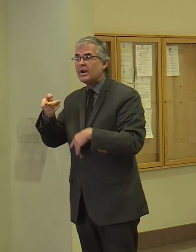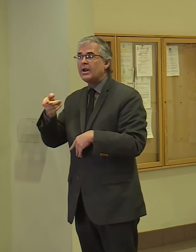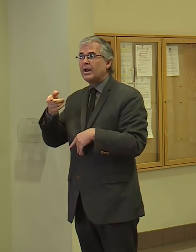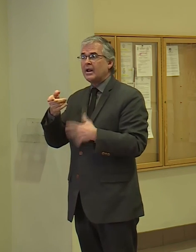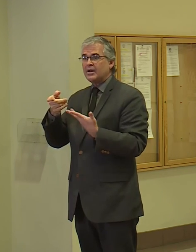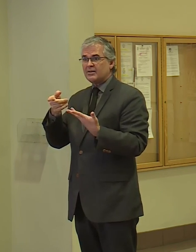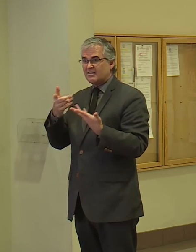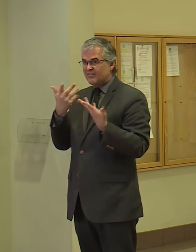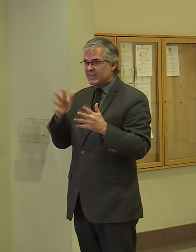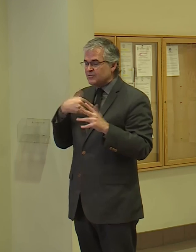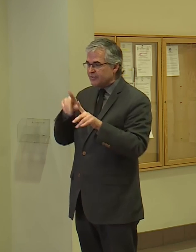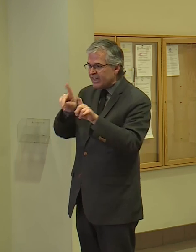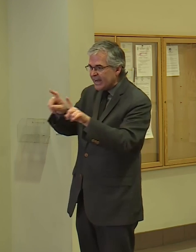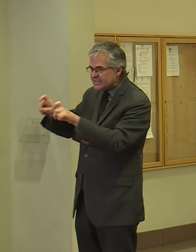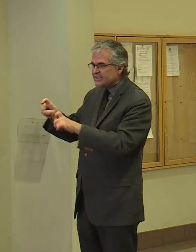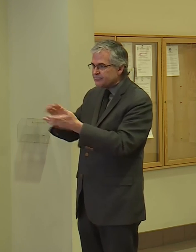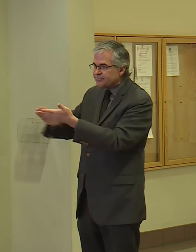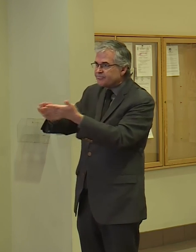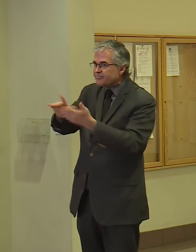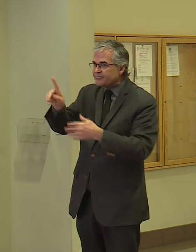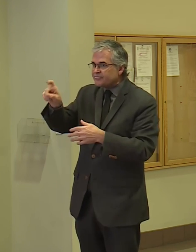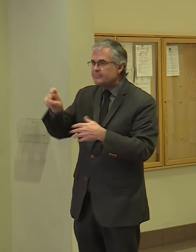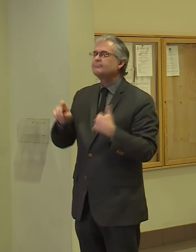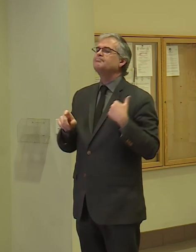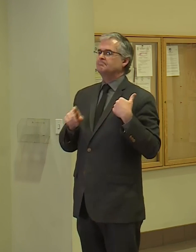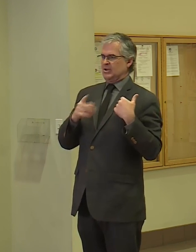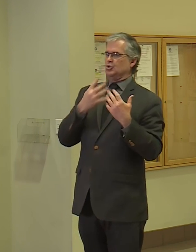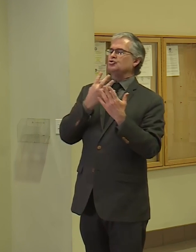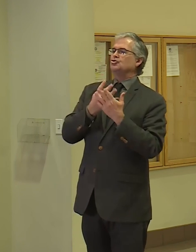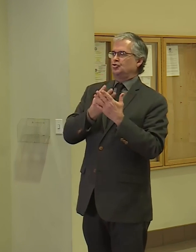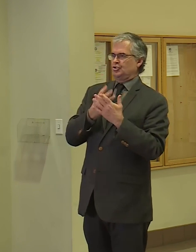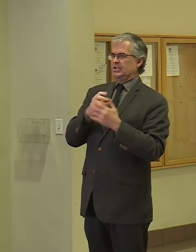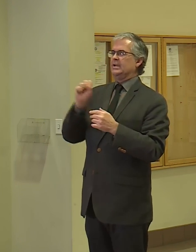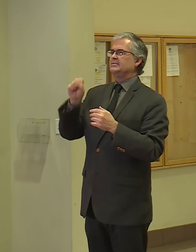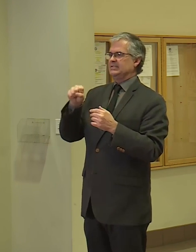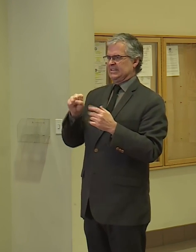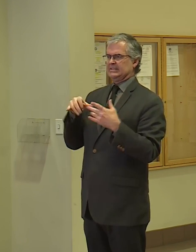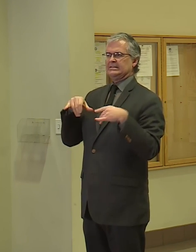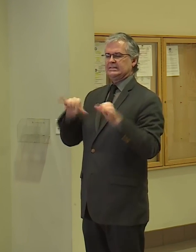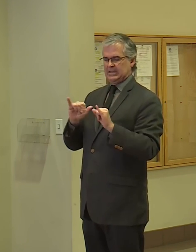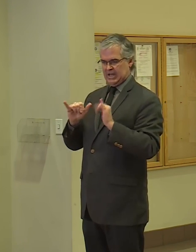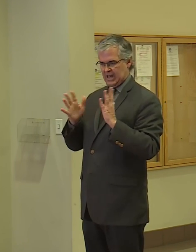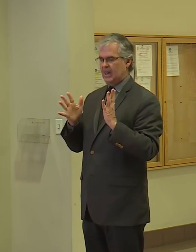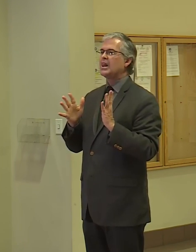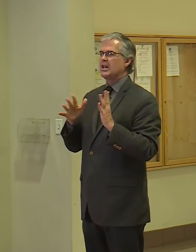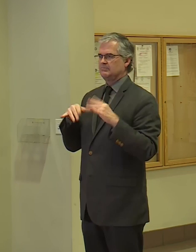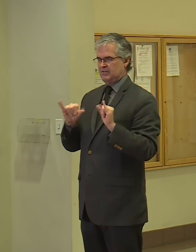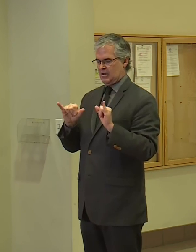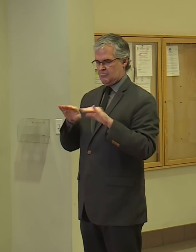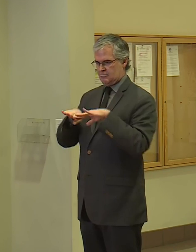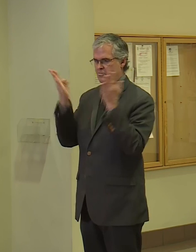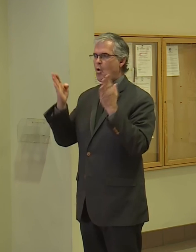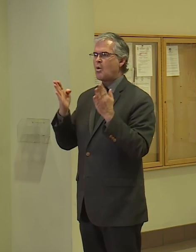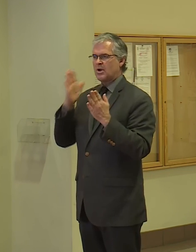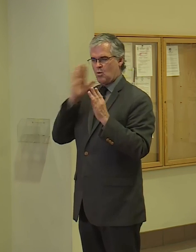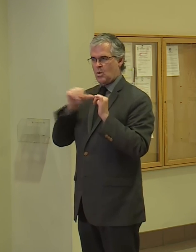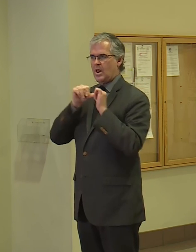the jails and detention centres are currently operating their capacity and that will remain the same in the foreseeable future I